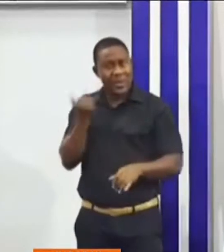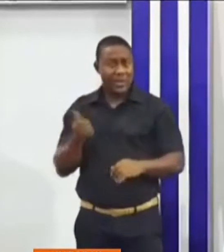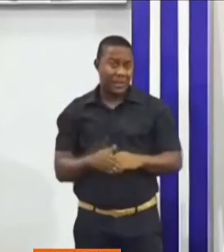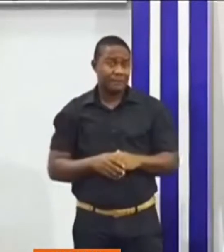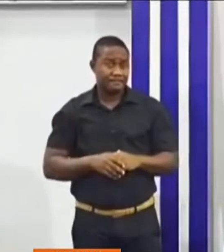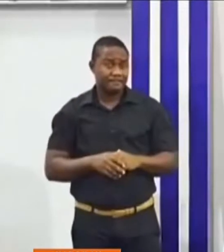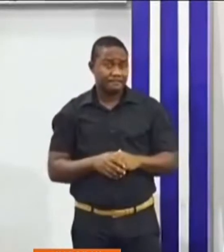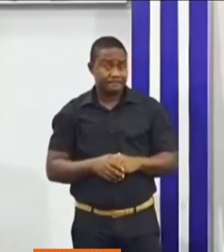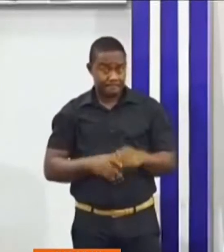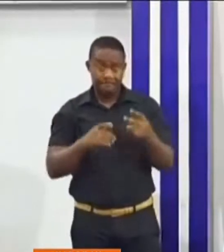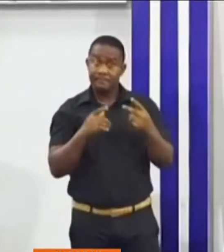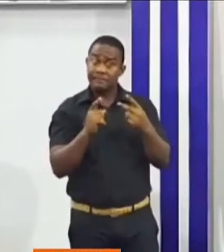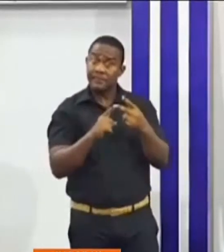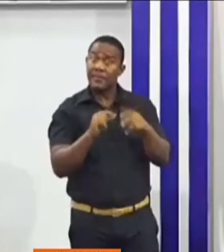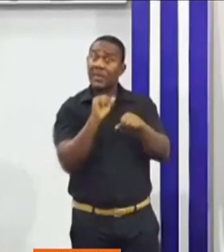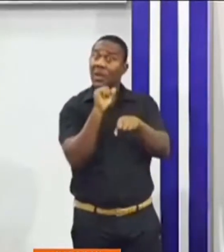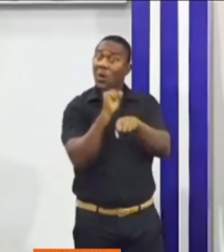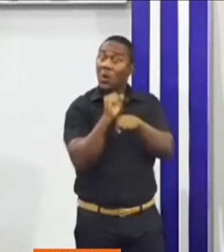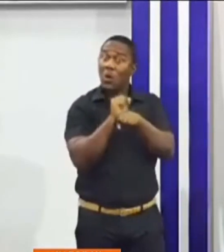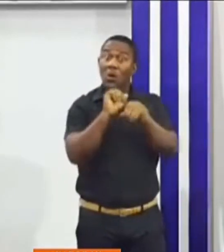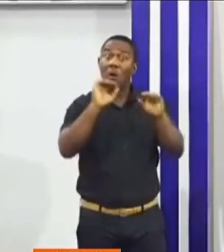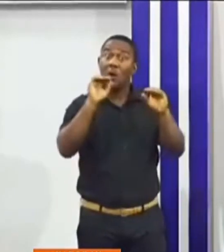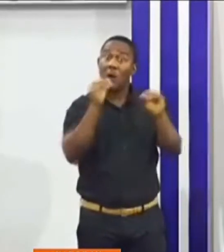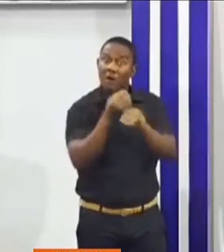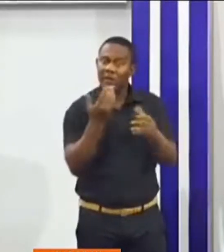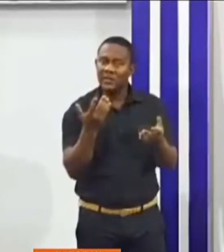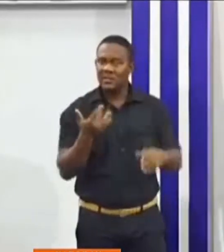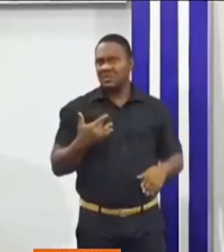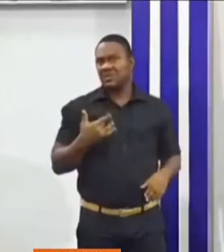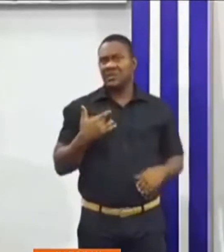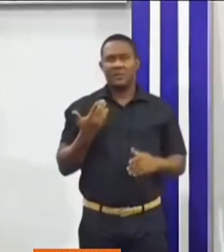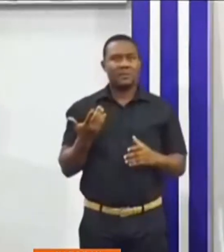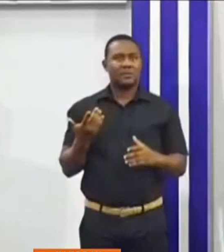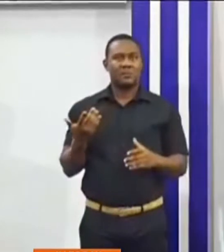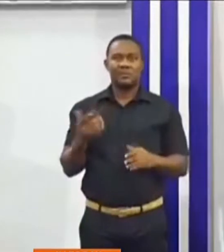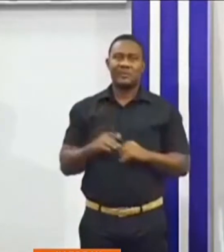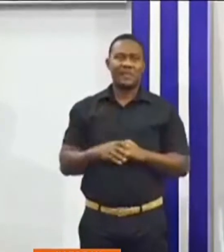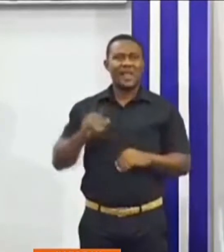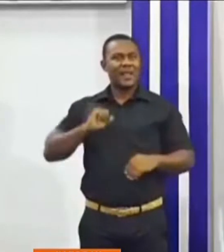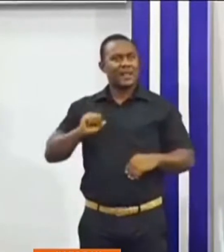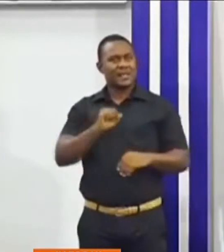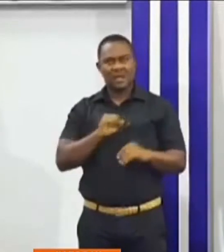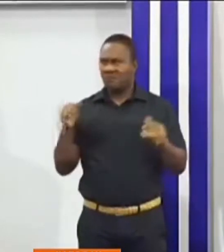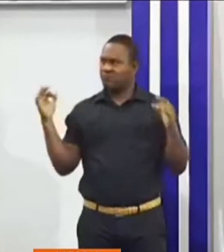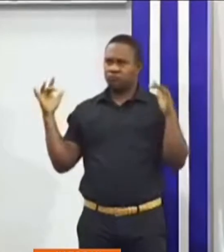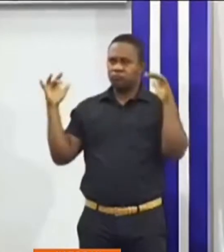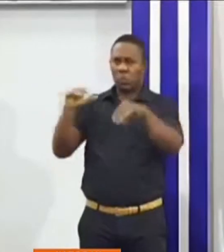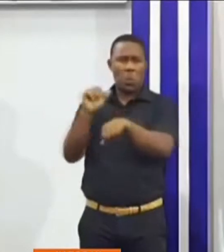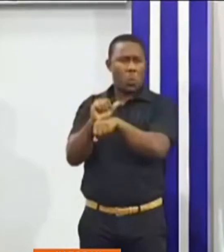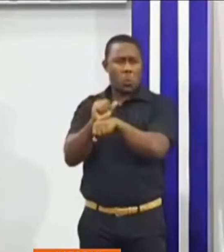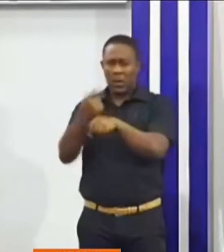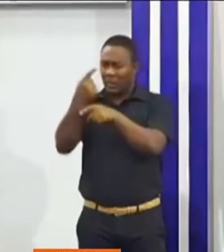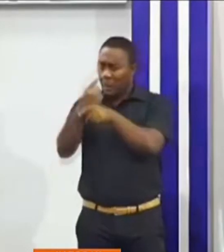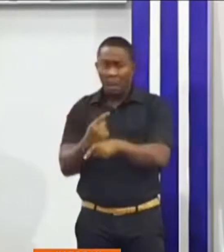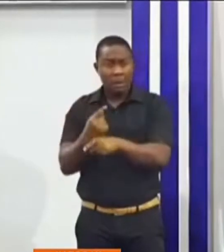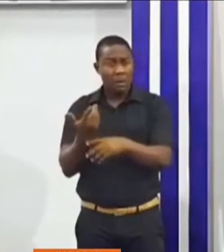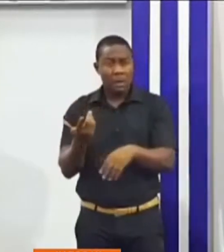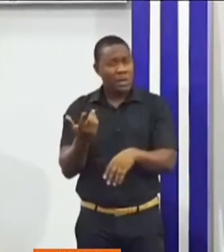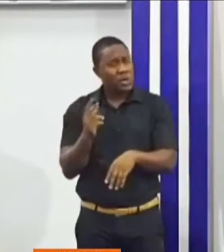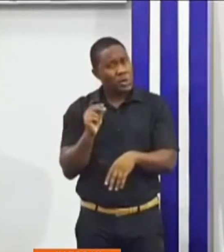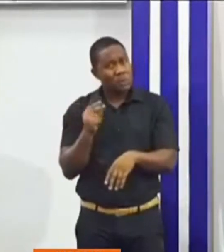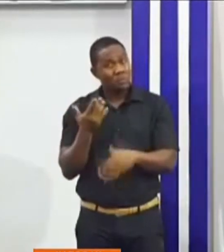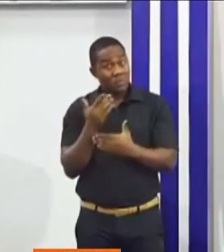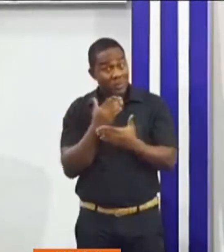asked that don't let all your staff come to work at the same time time some